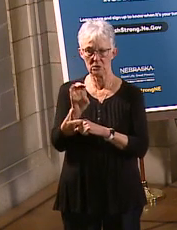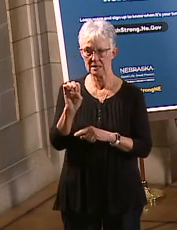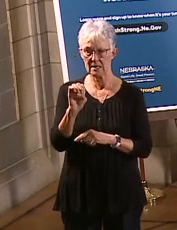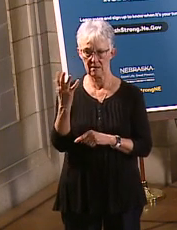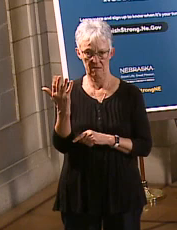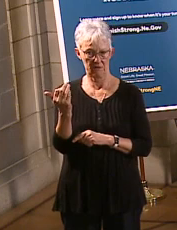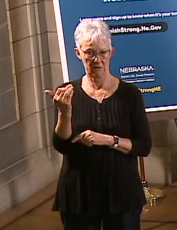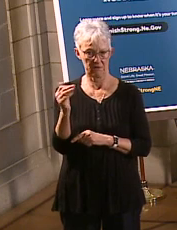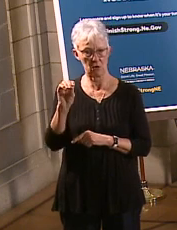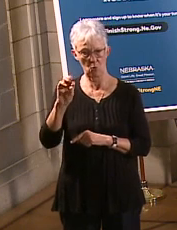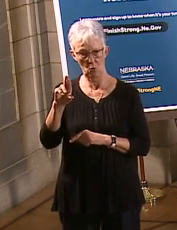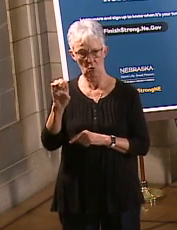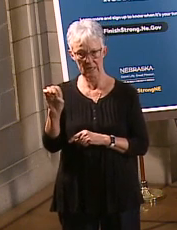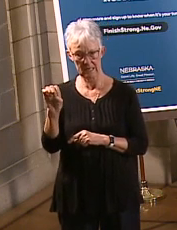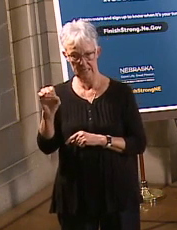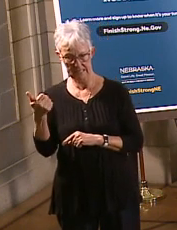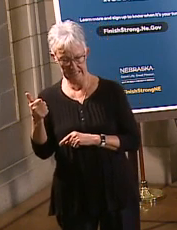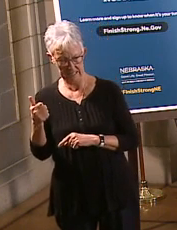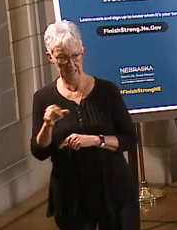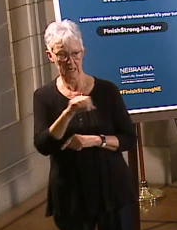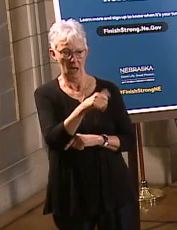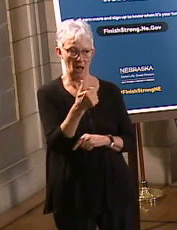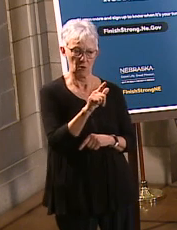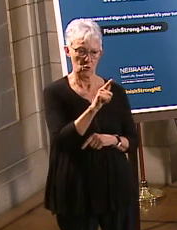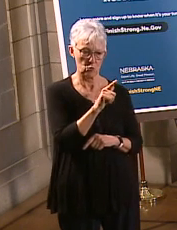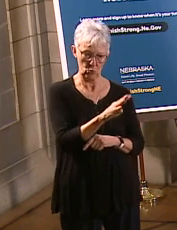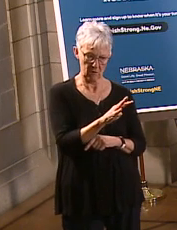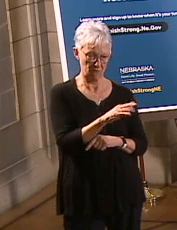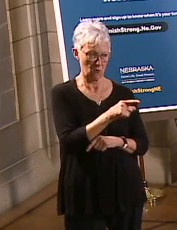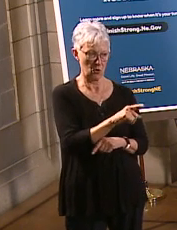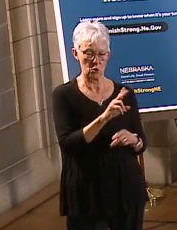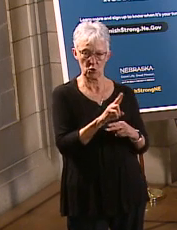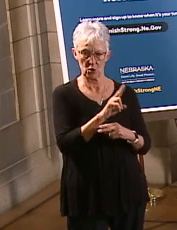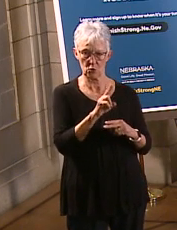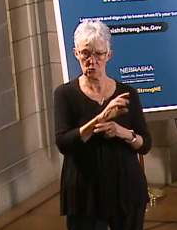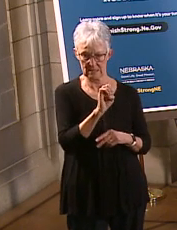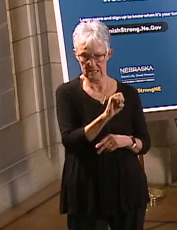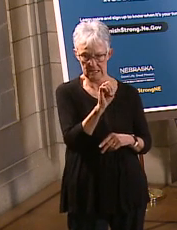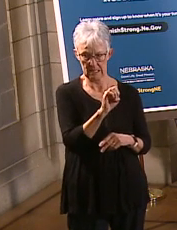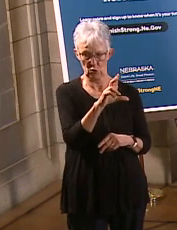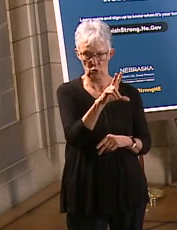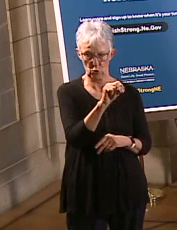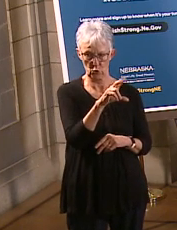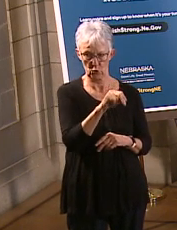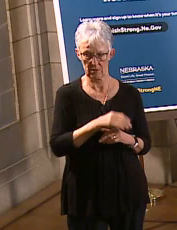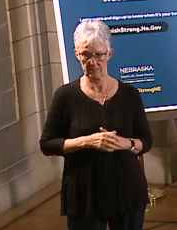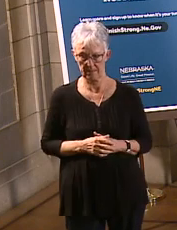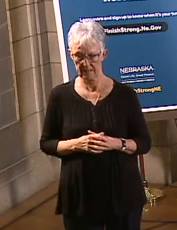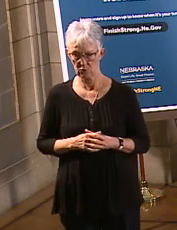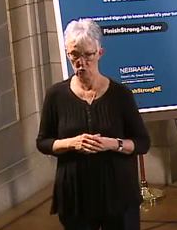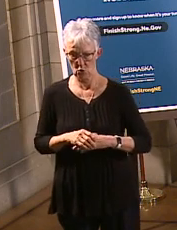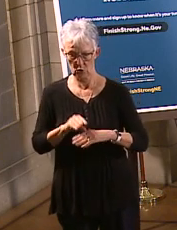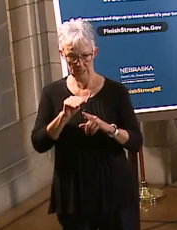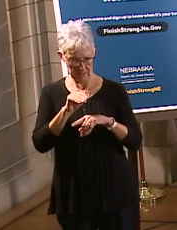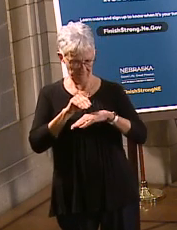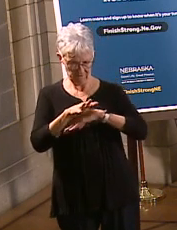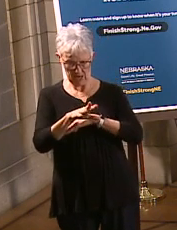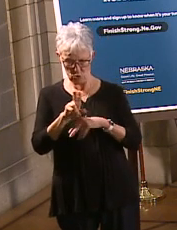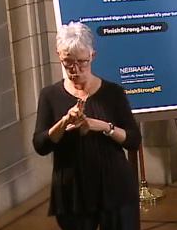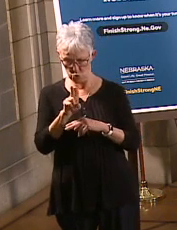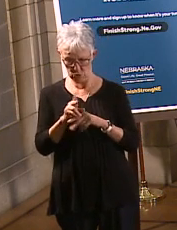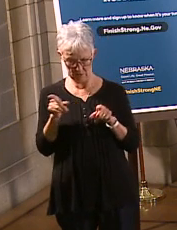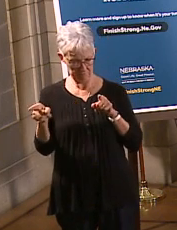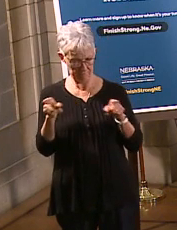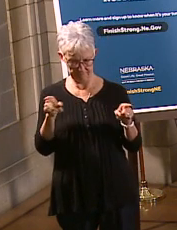control group. And then we have another 24 vehicles which ran on E30. So the effect of using E30 on performance and fuel